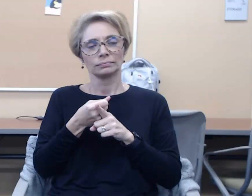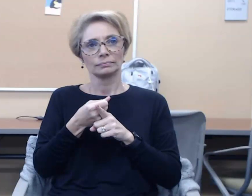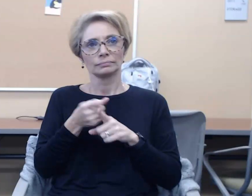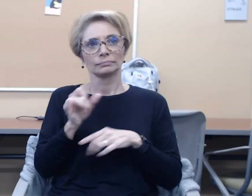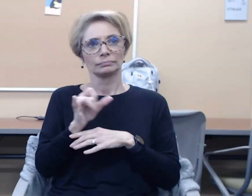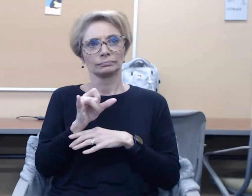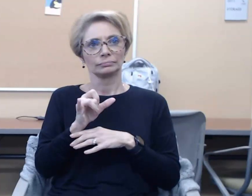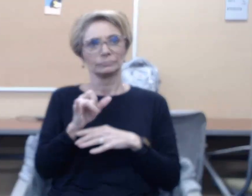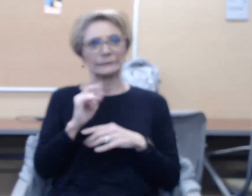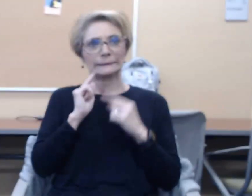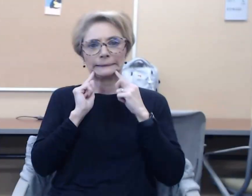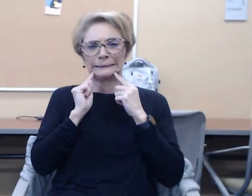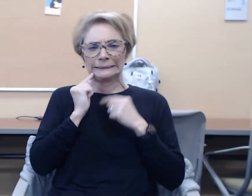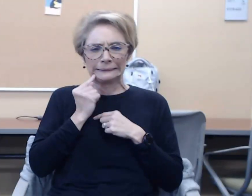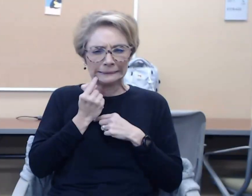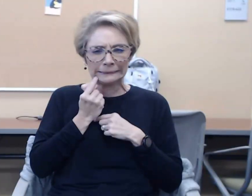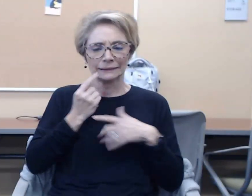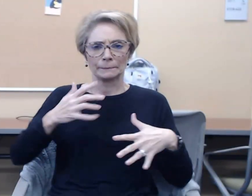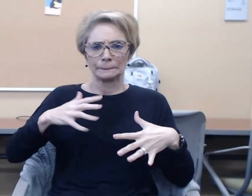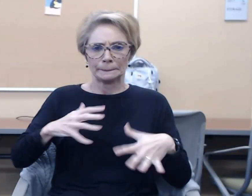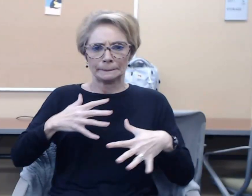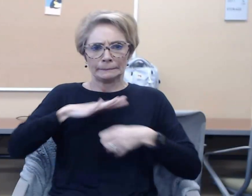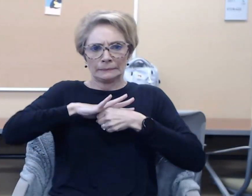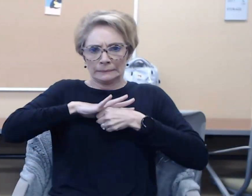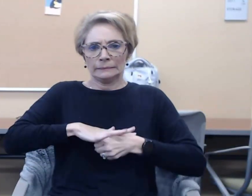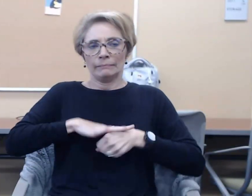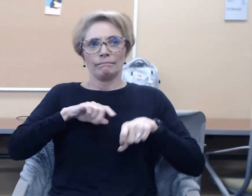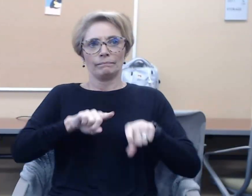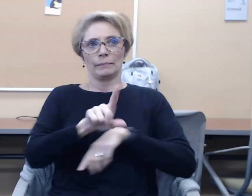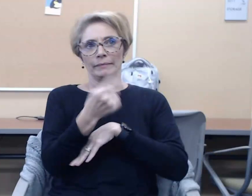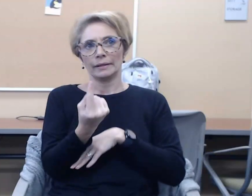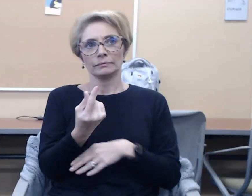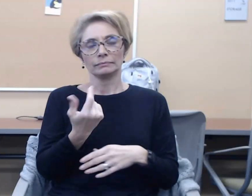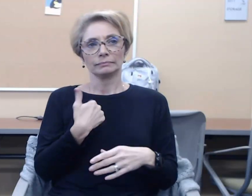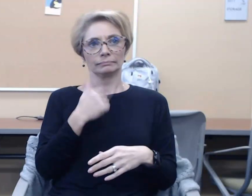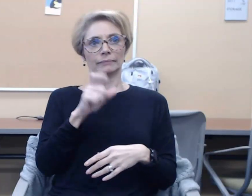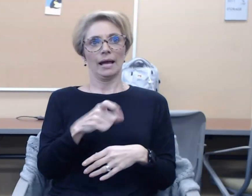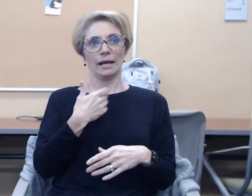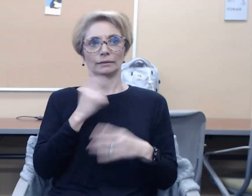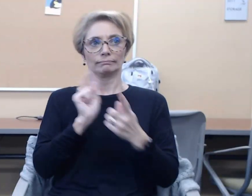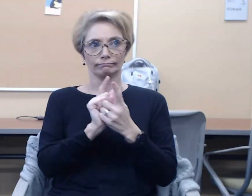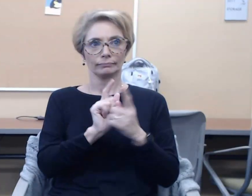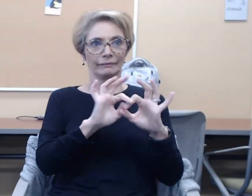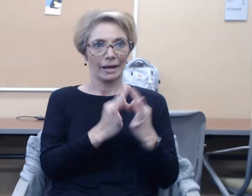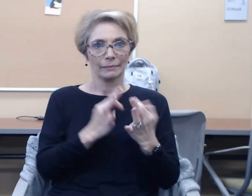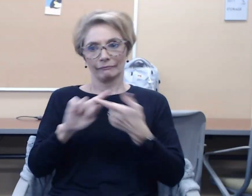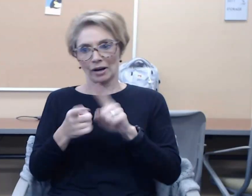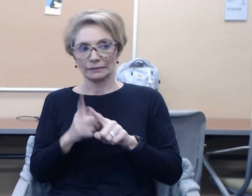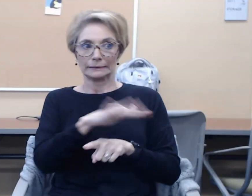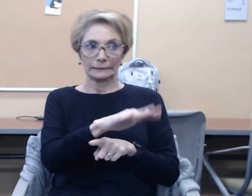where I was severely anxious and stressed throughout my days. And I had to come to family members and friends and tell them I am not